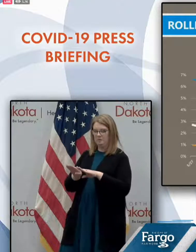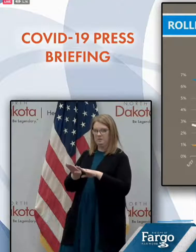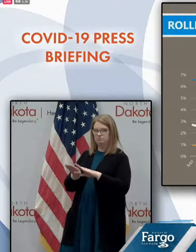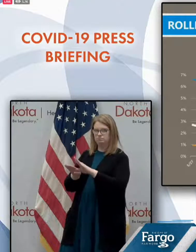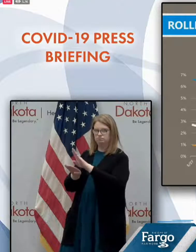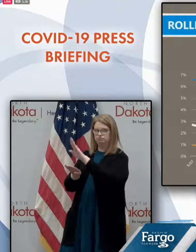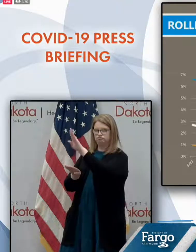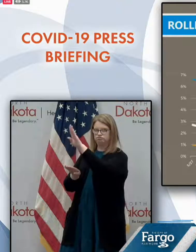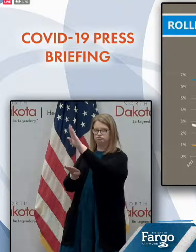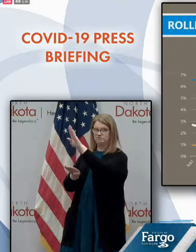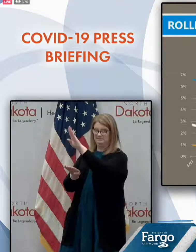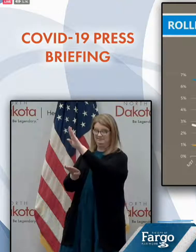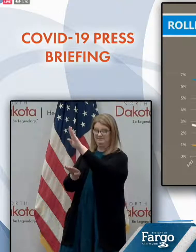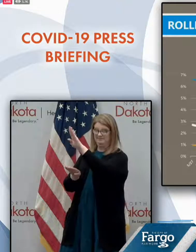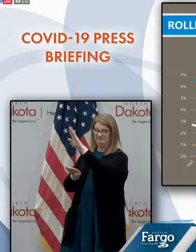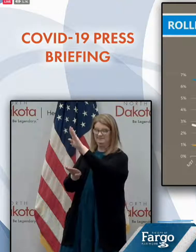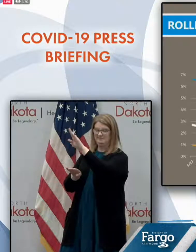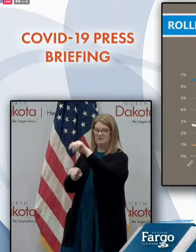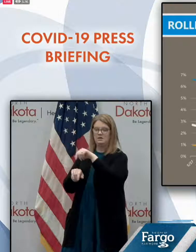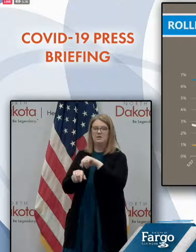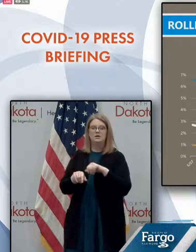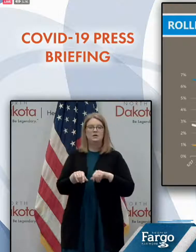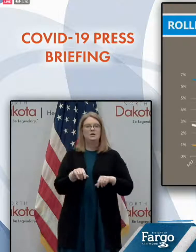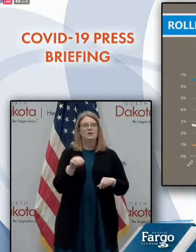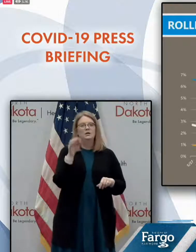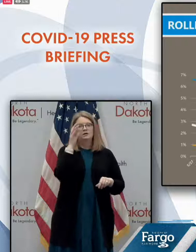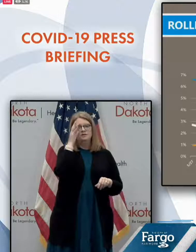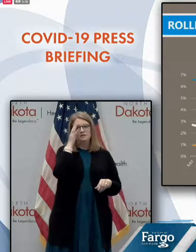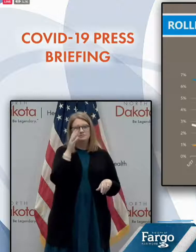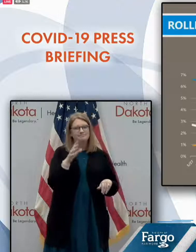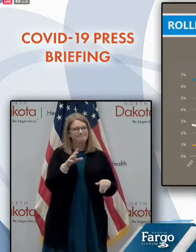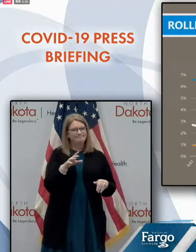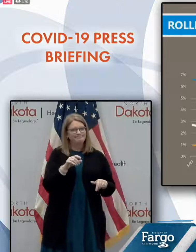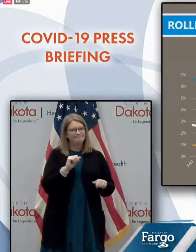few weeks has shot ahead. And so that's